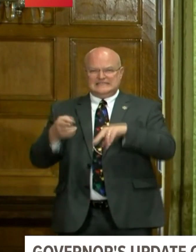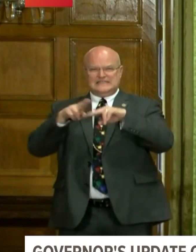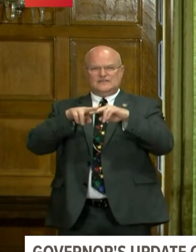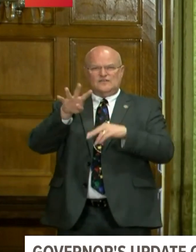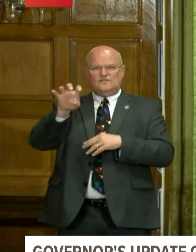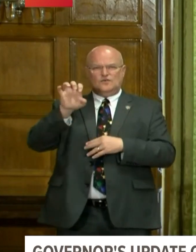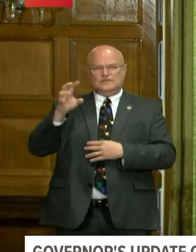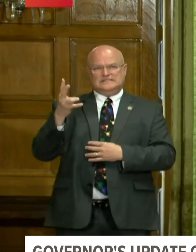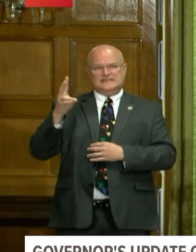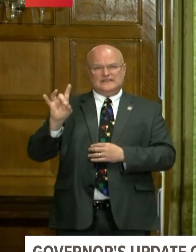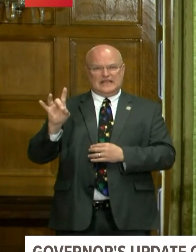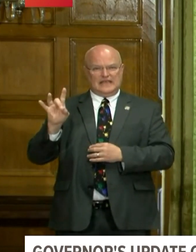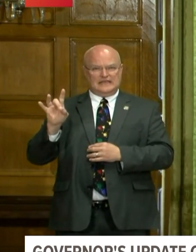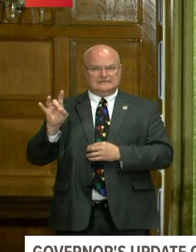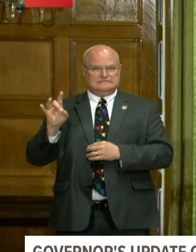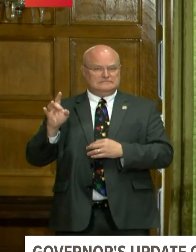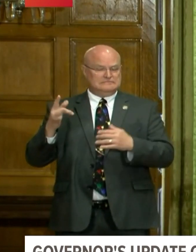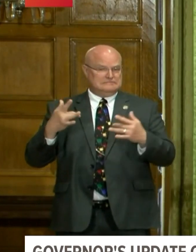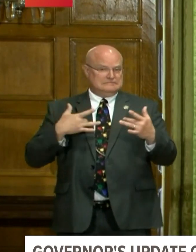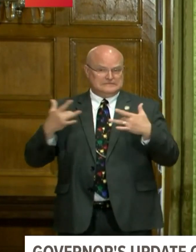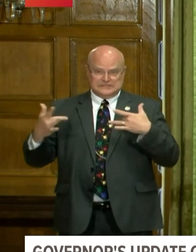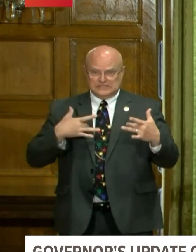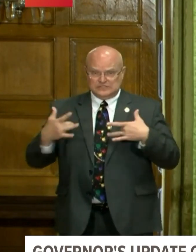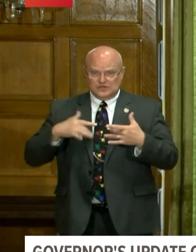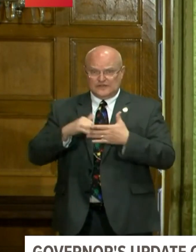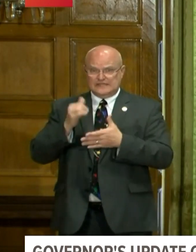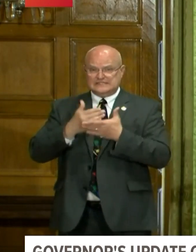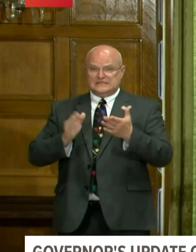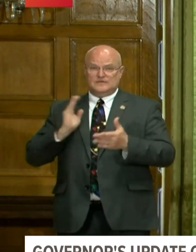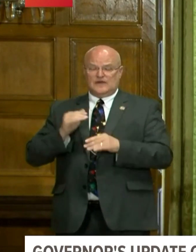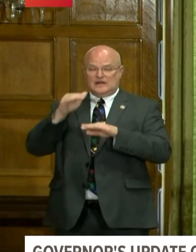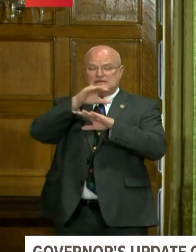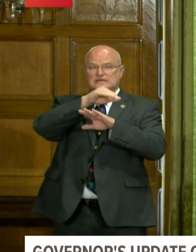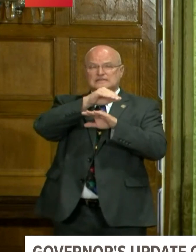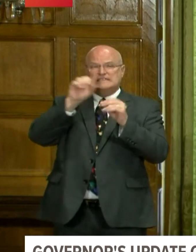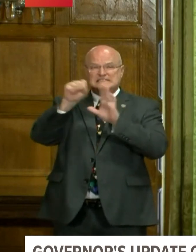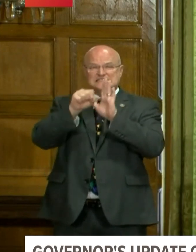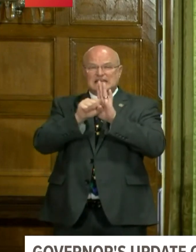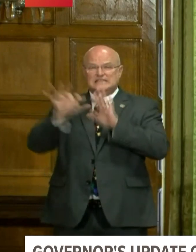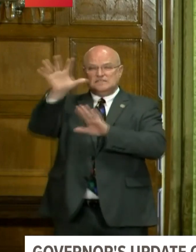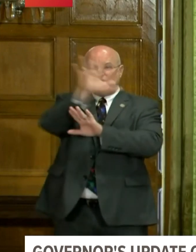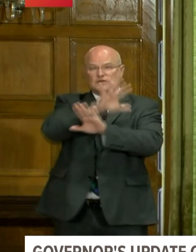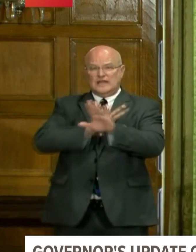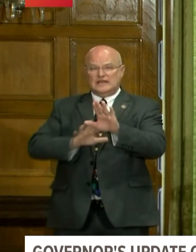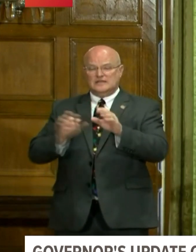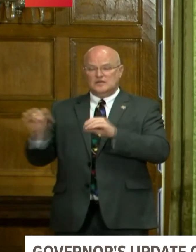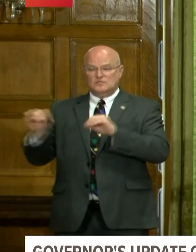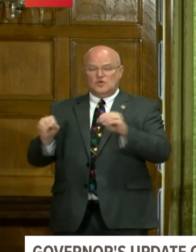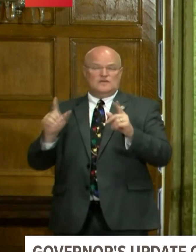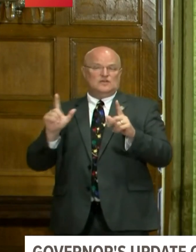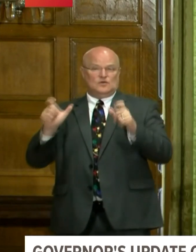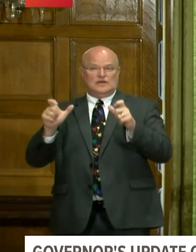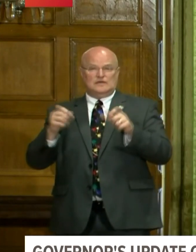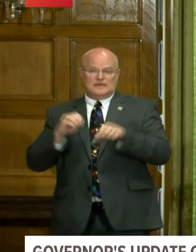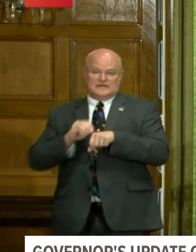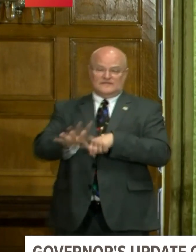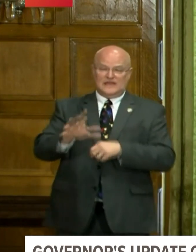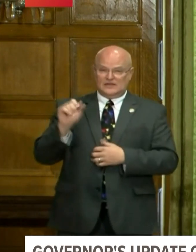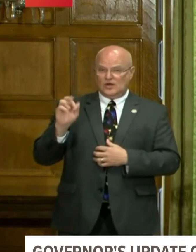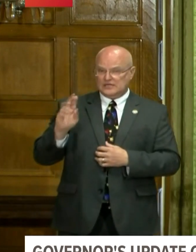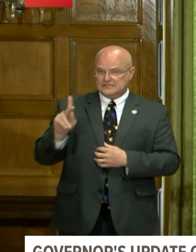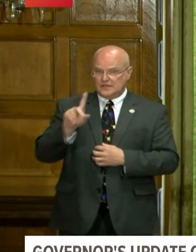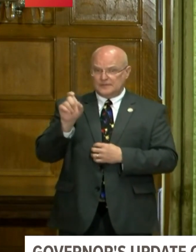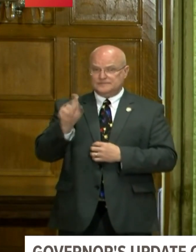of 478. Do you have any concerns that some of our border states might be moving a little too quickly, and that could affect Arkansas?